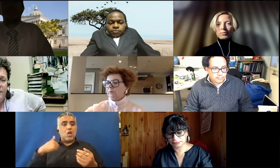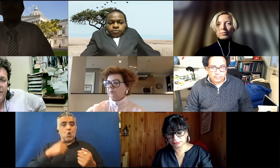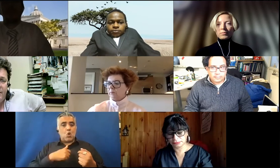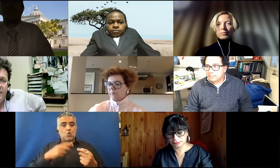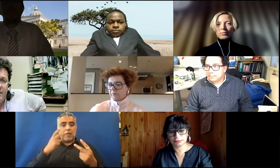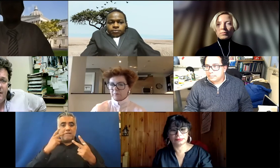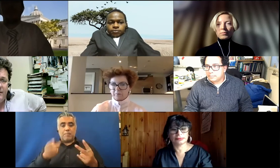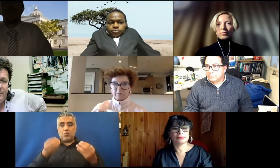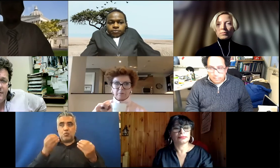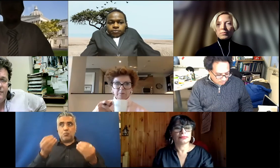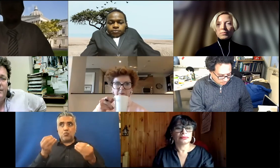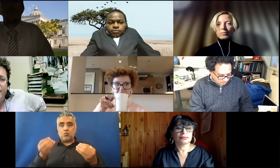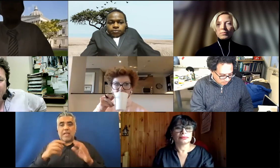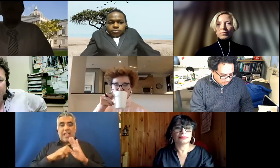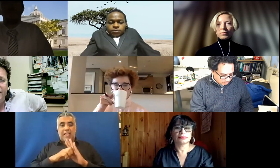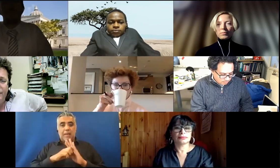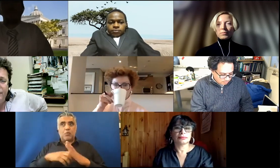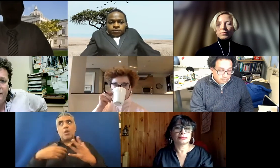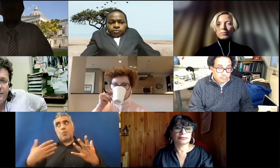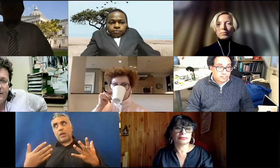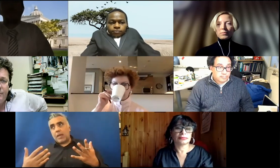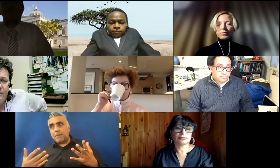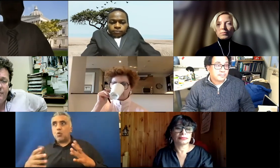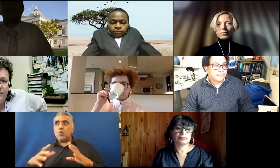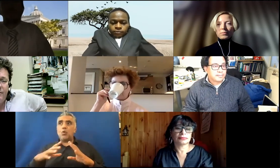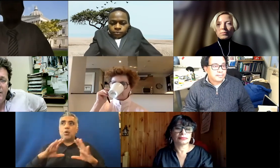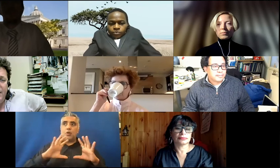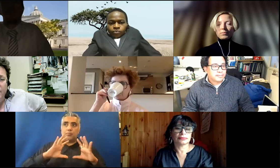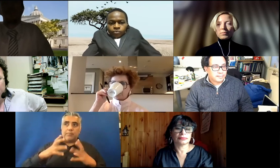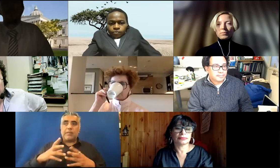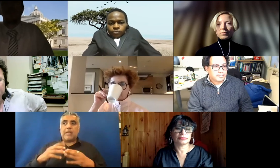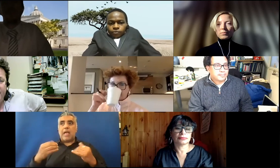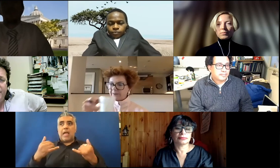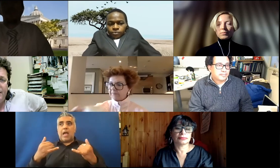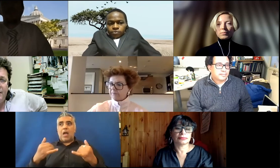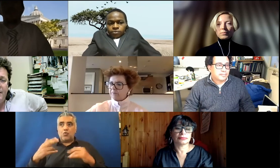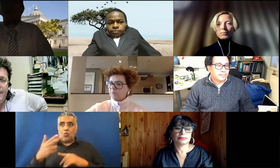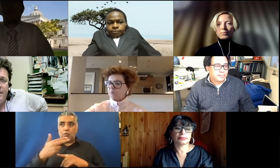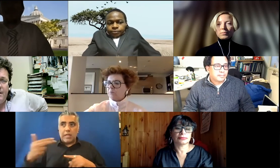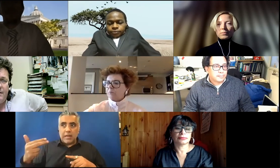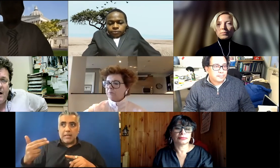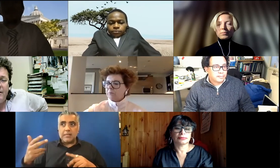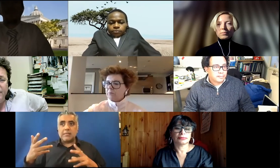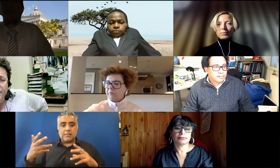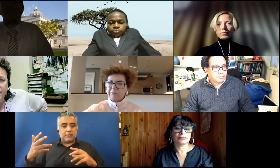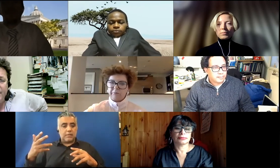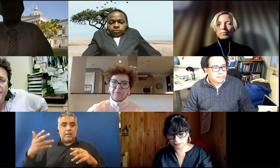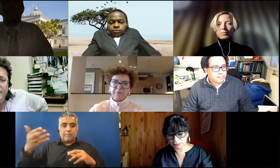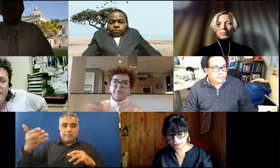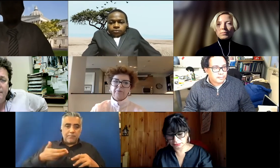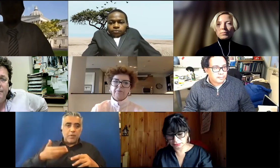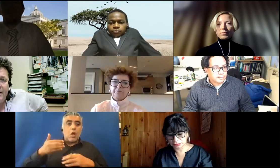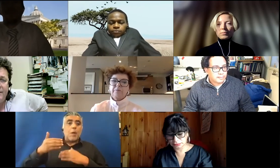We have seen so many examples. For example, I think Susan Scott Parker will tell us about hiring